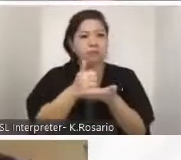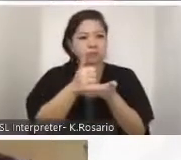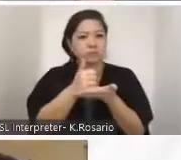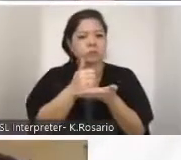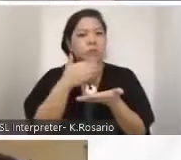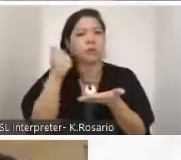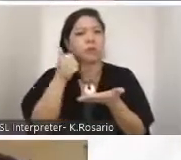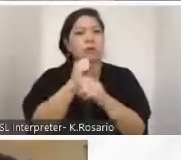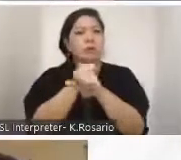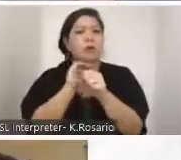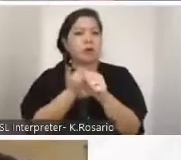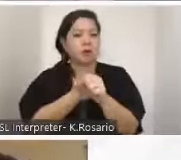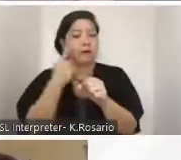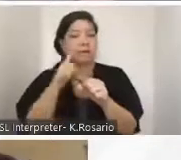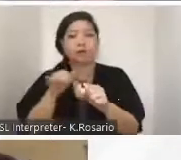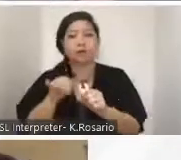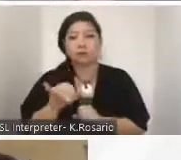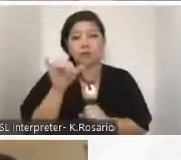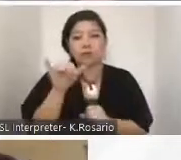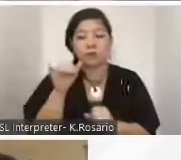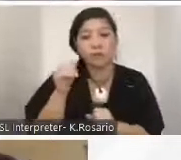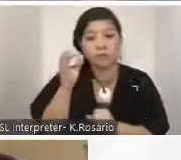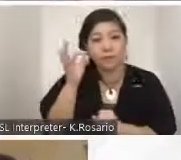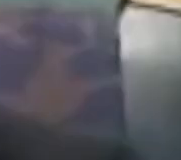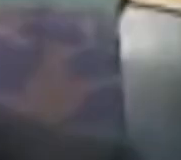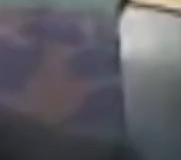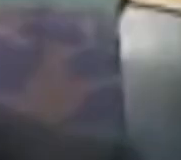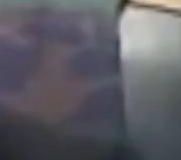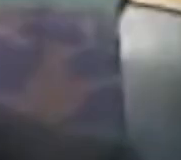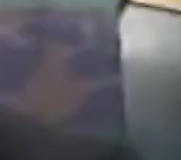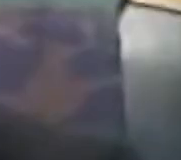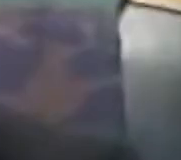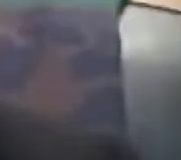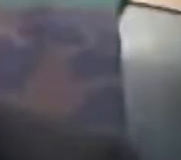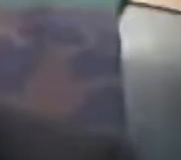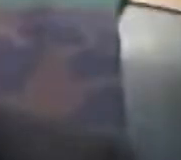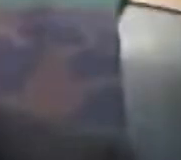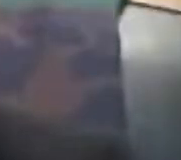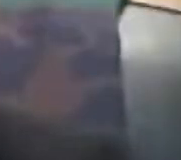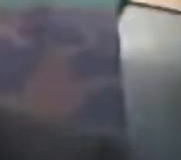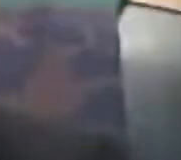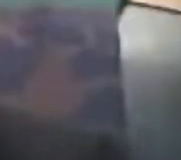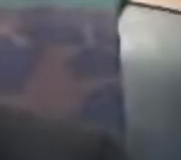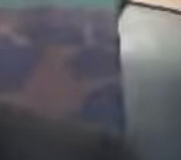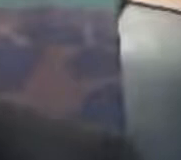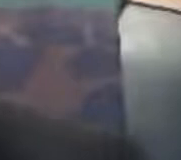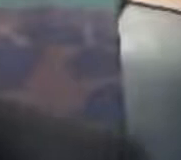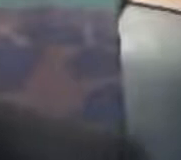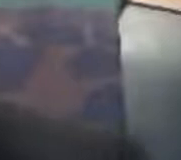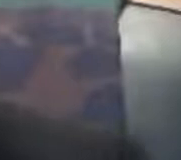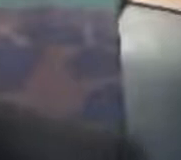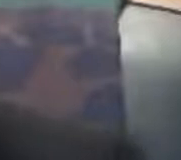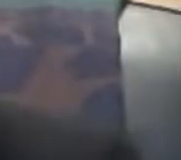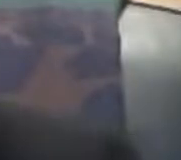the foreseeable future. This is difficult and it will be a test unlike any we have seen before. But I know